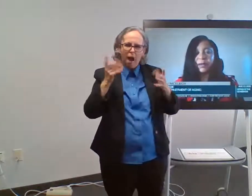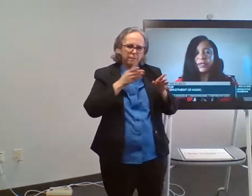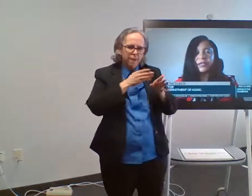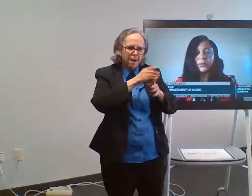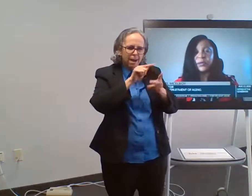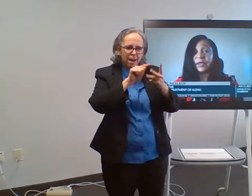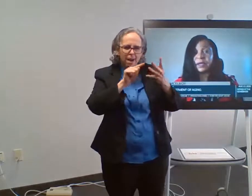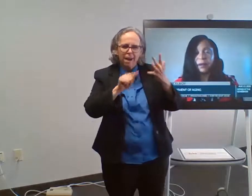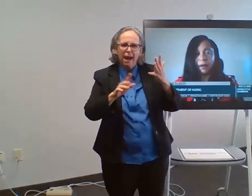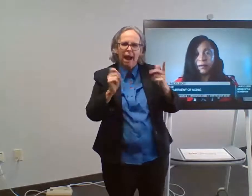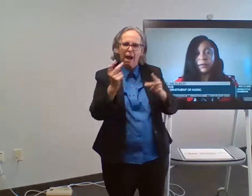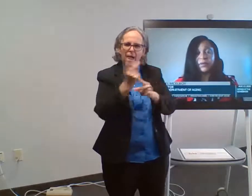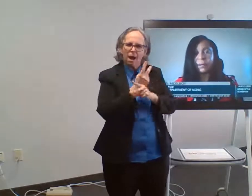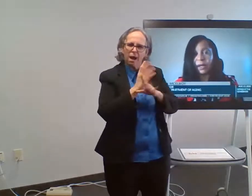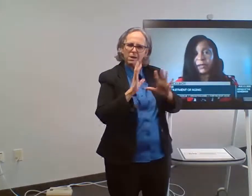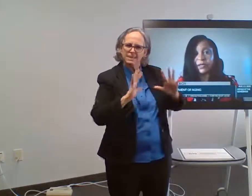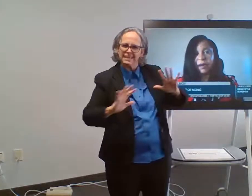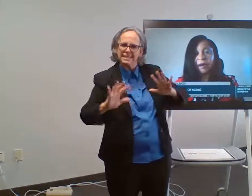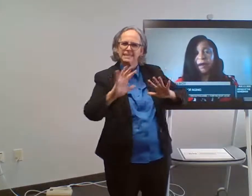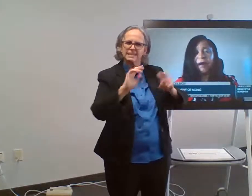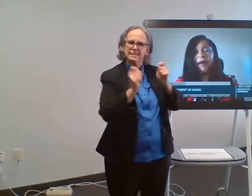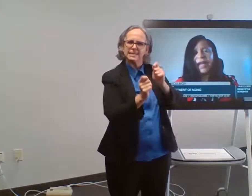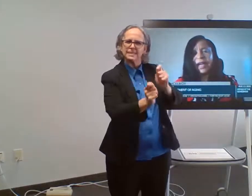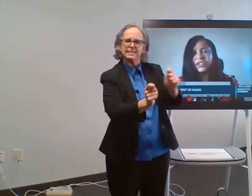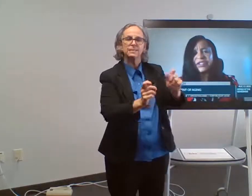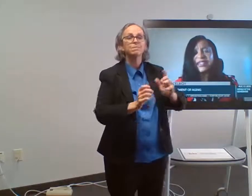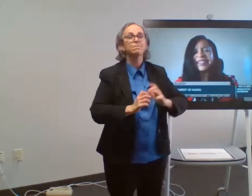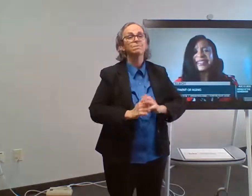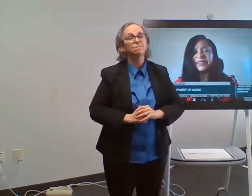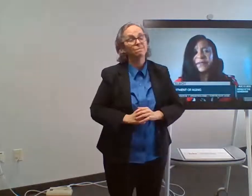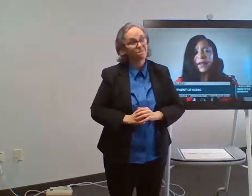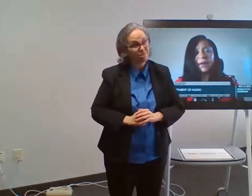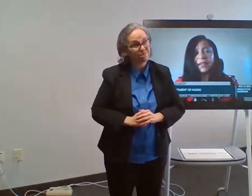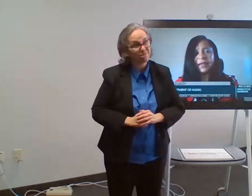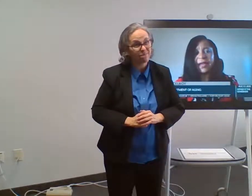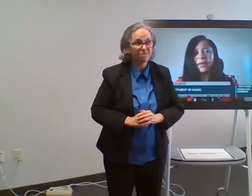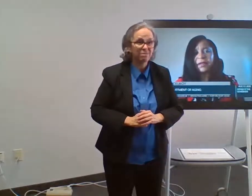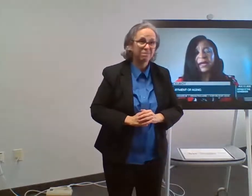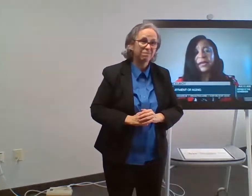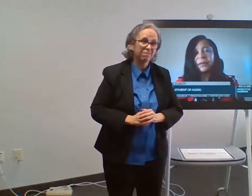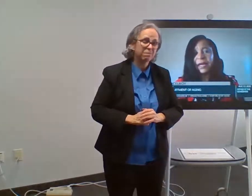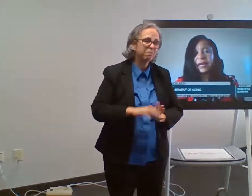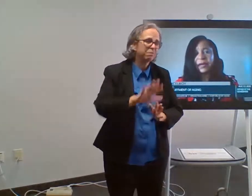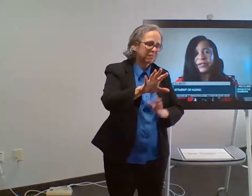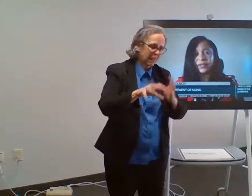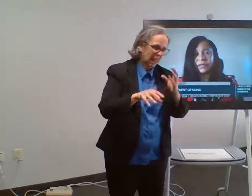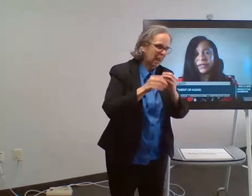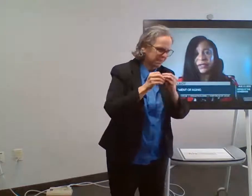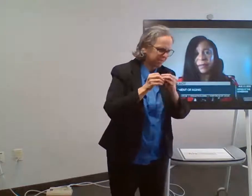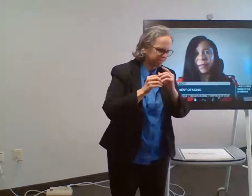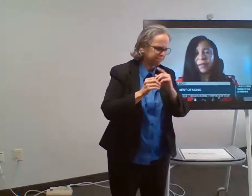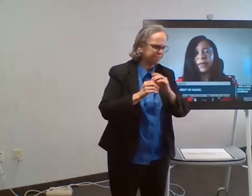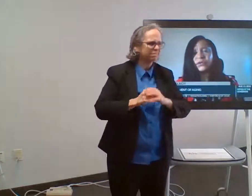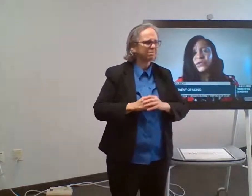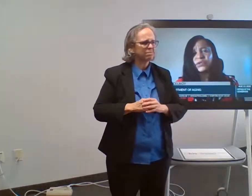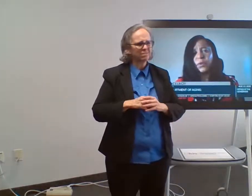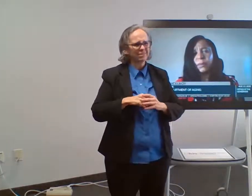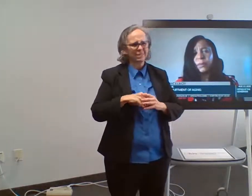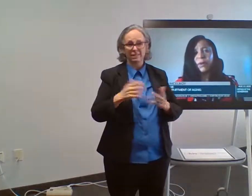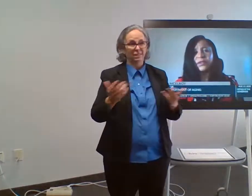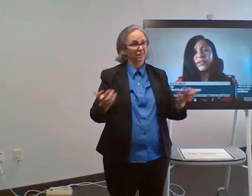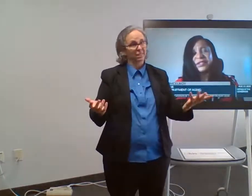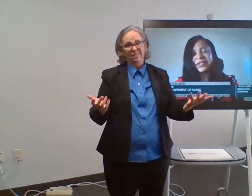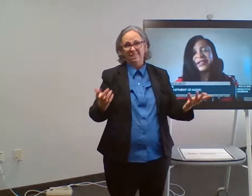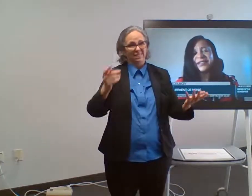10 commitments within the response, are actions identified by the cabinet that can make a difference, that are